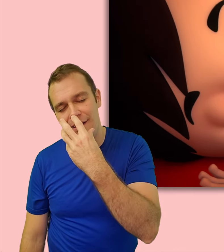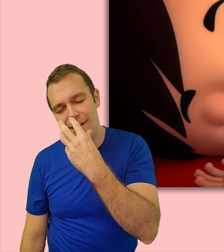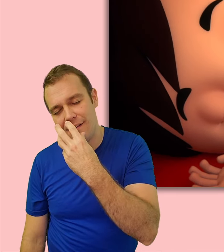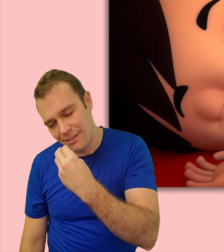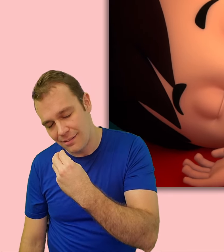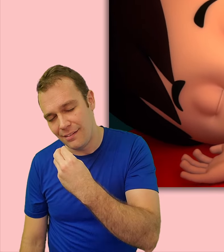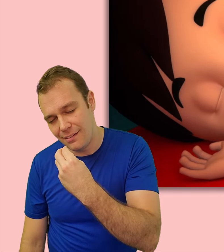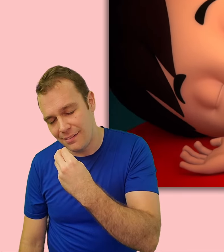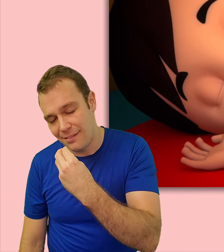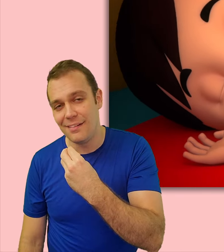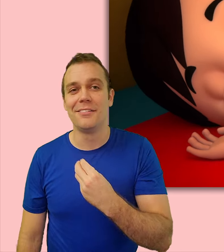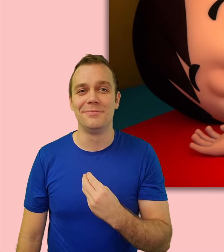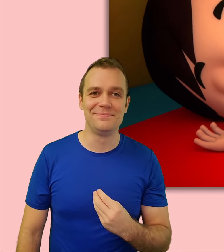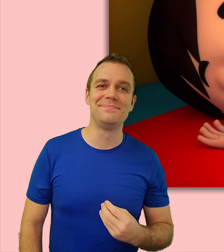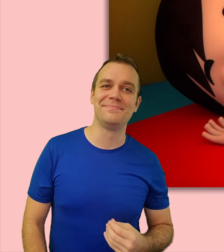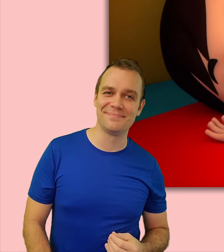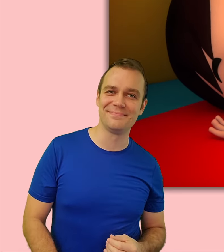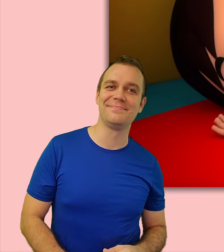to sleep.